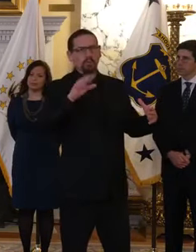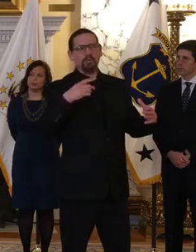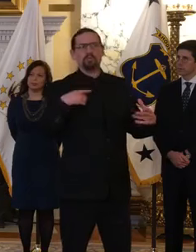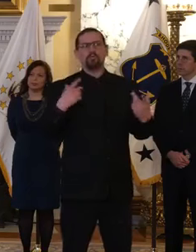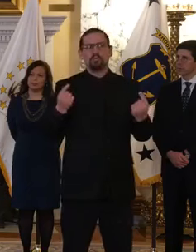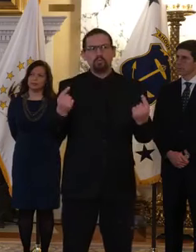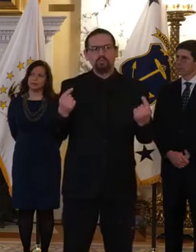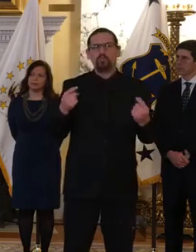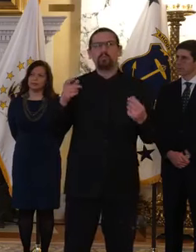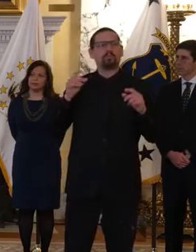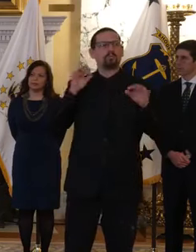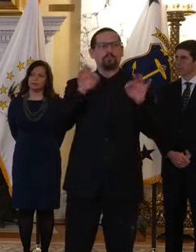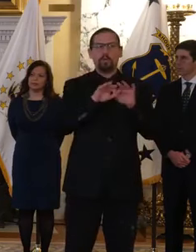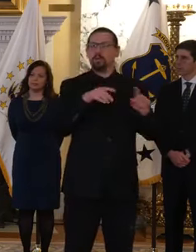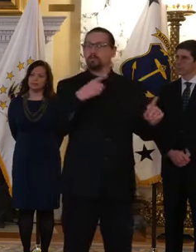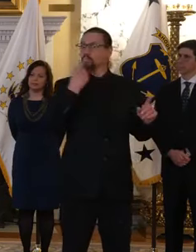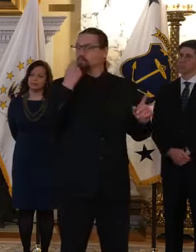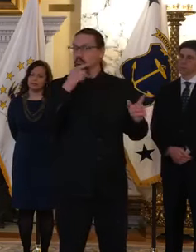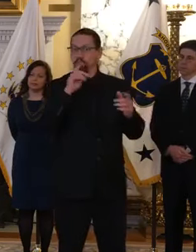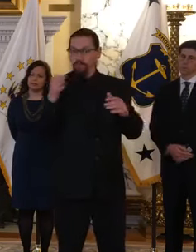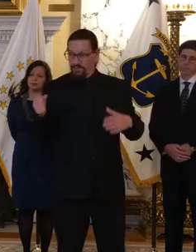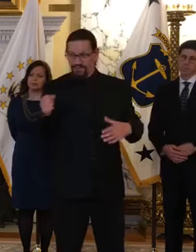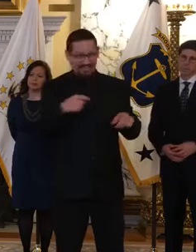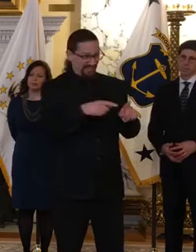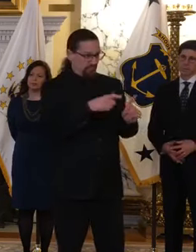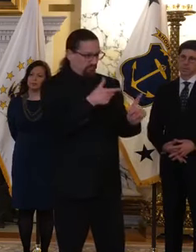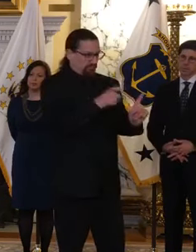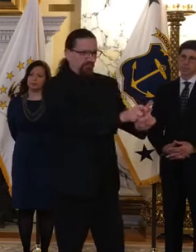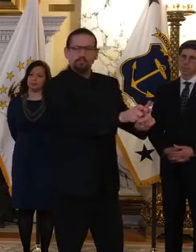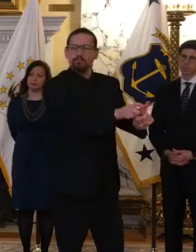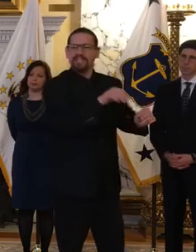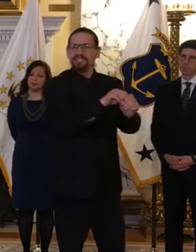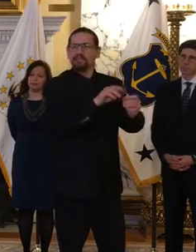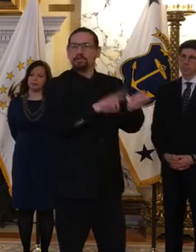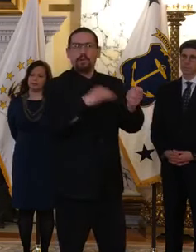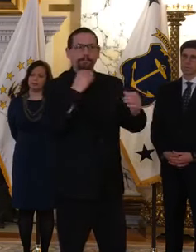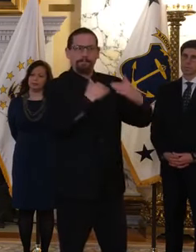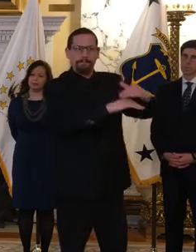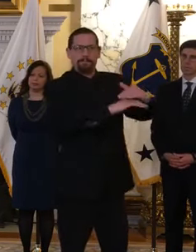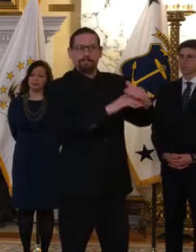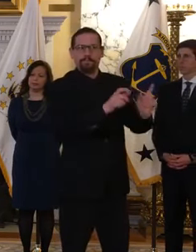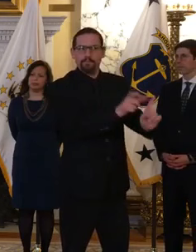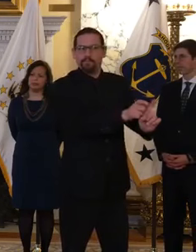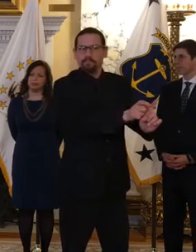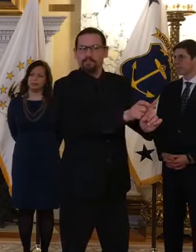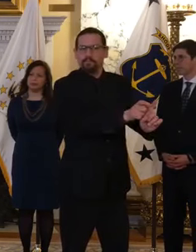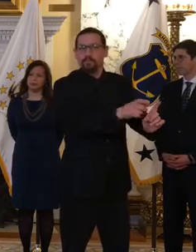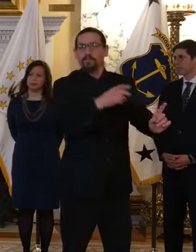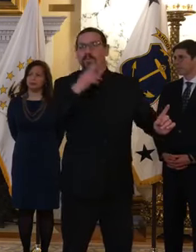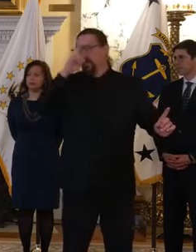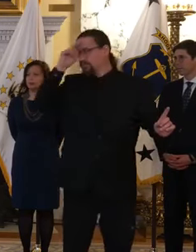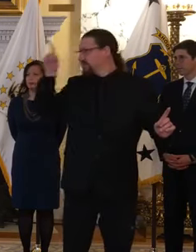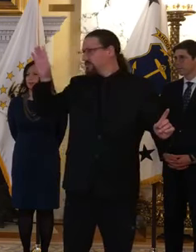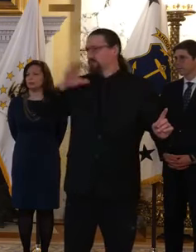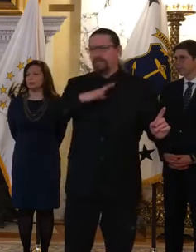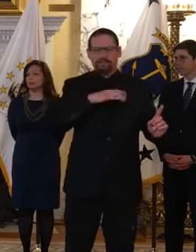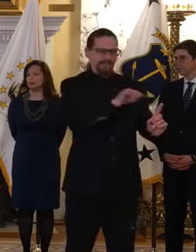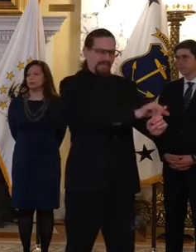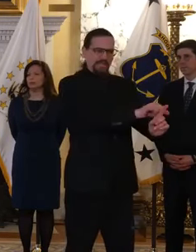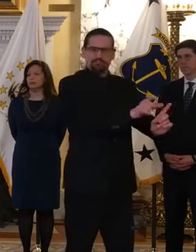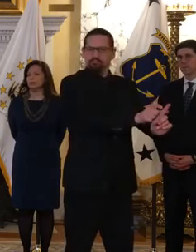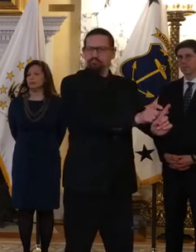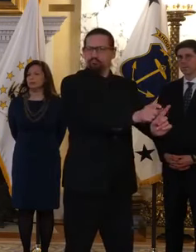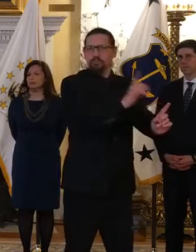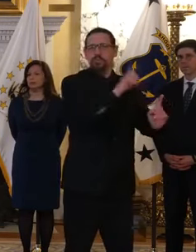to isolate that person after working closely with us. So that's something we're continuing to still monitor. The next question is very similar